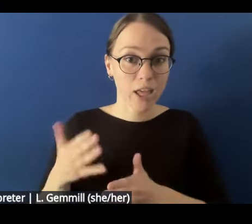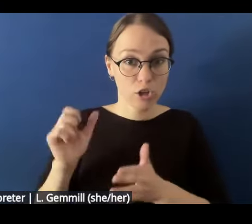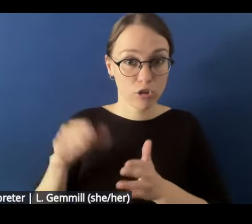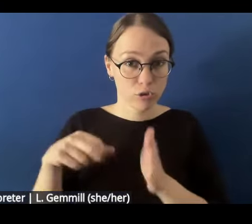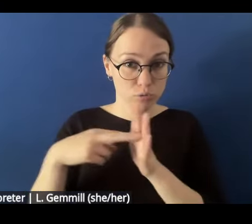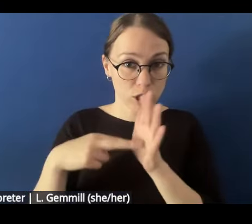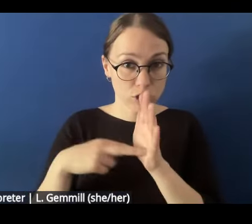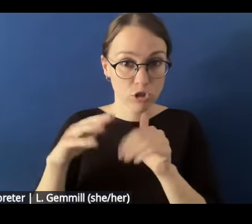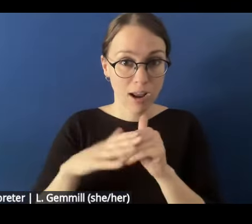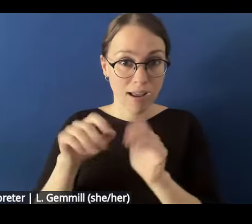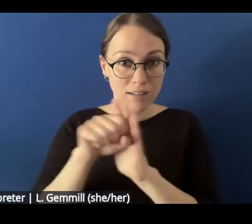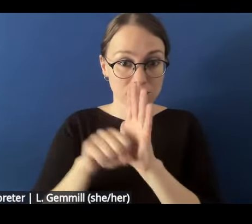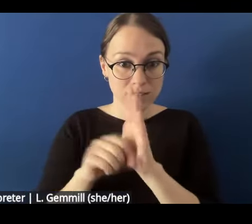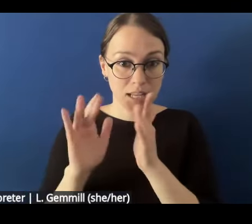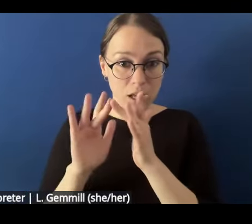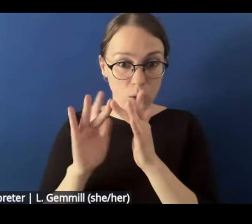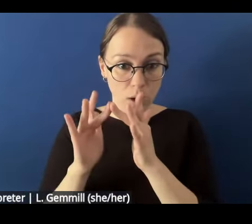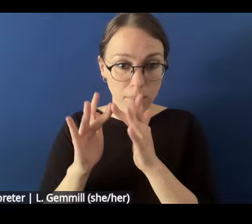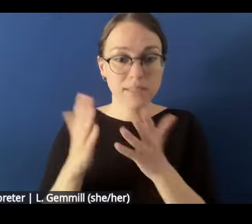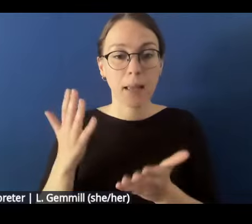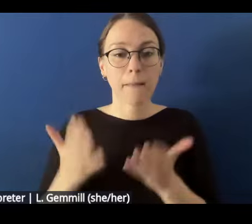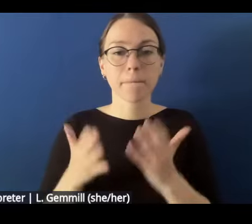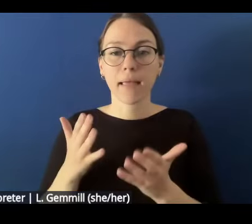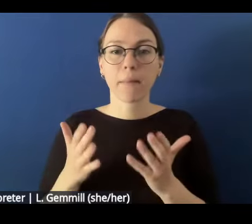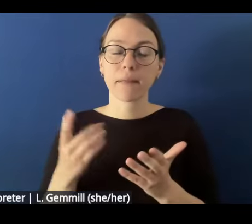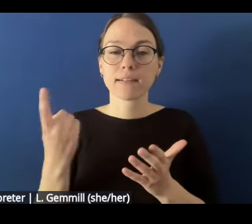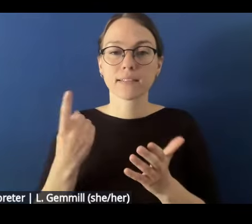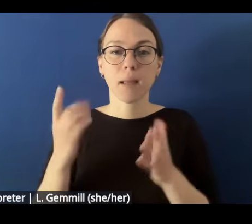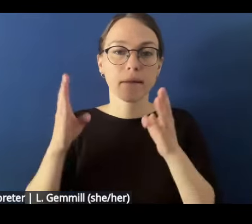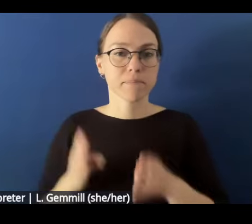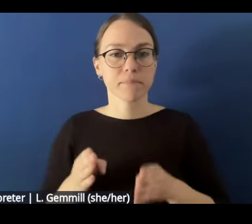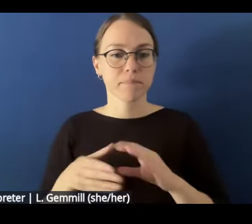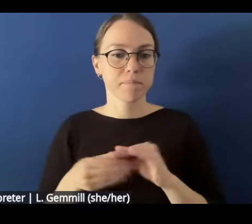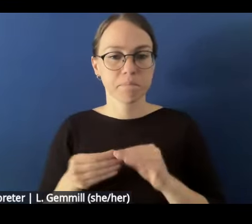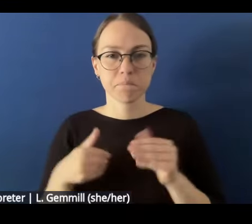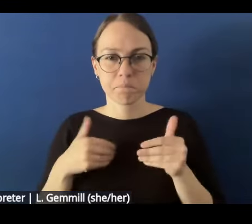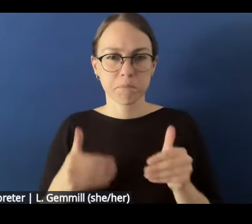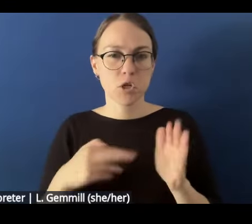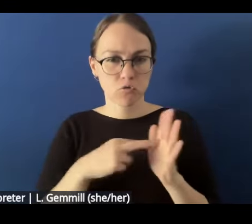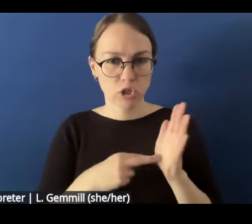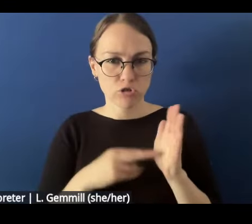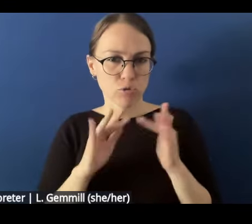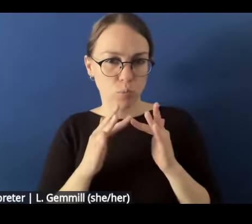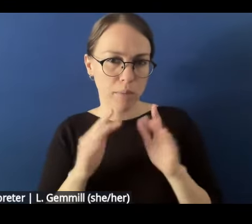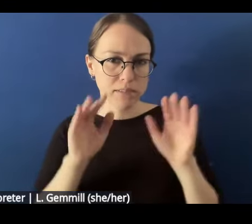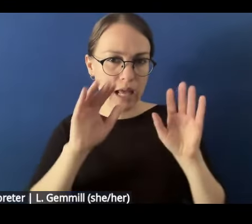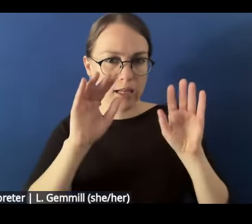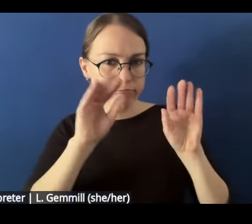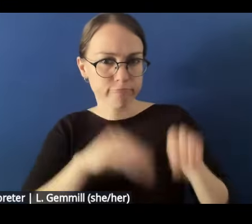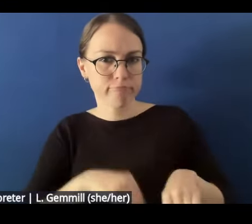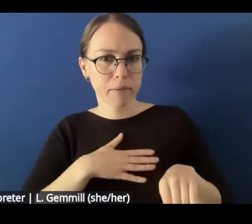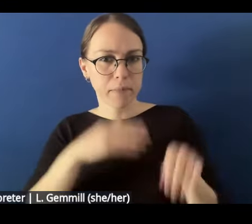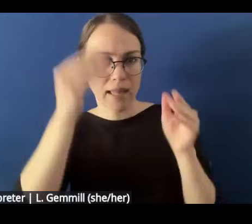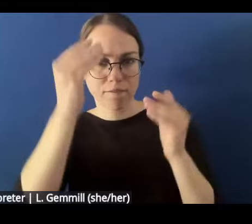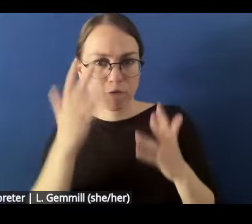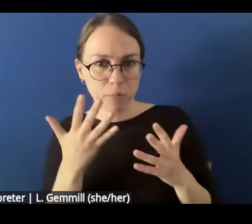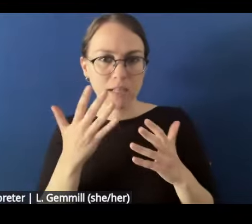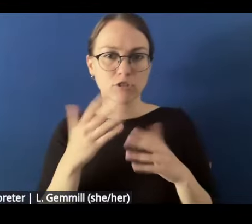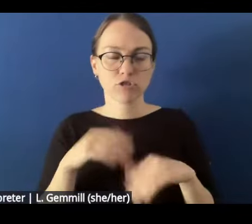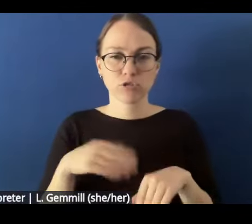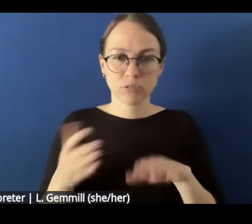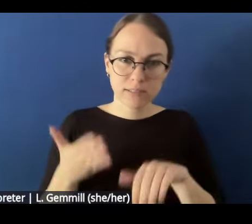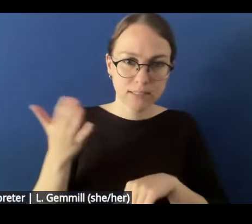going to go out and collect signatures for an organization. I'm going to register on the website. I'm going to put in my information, my state. I'm going to submit a copy of my